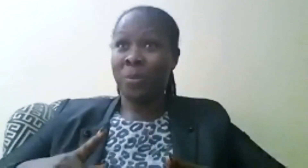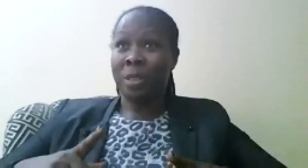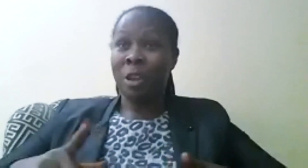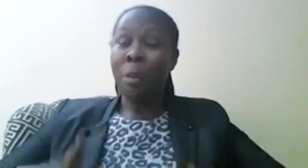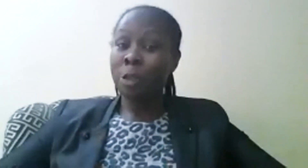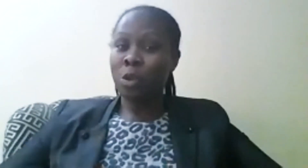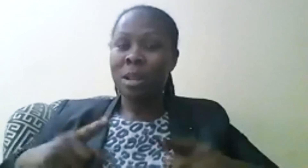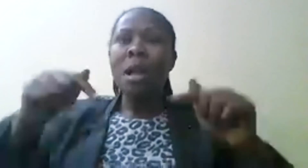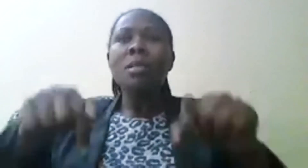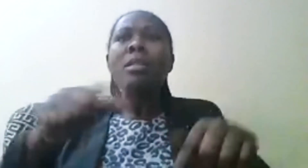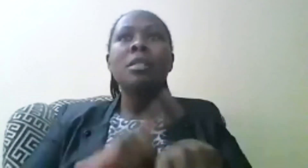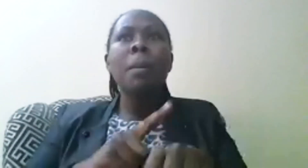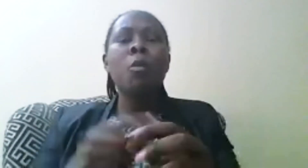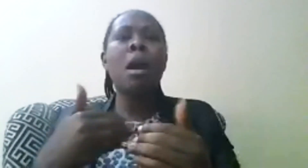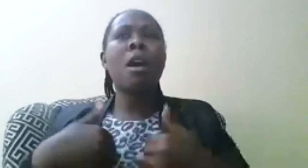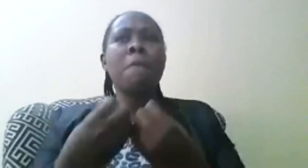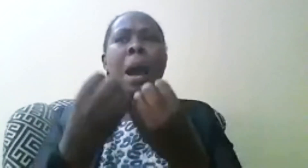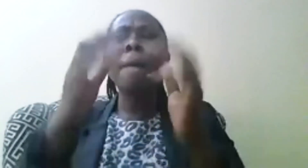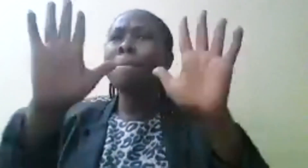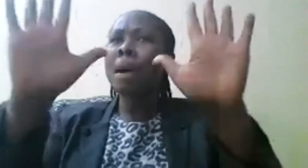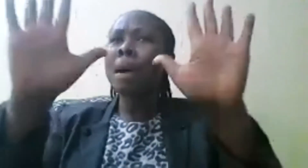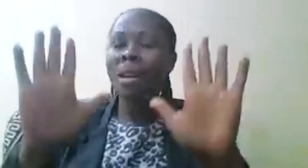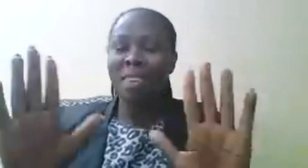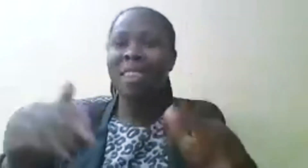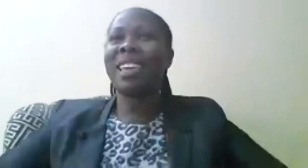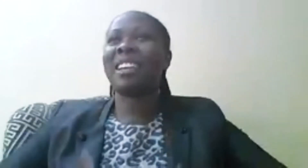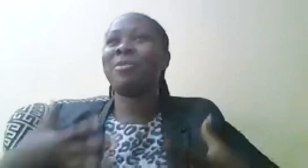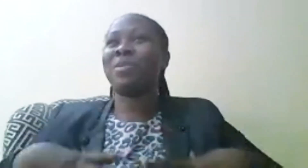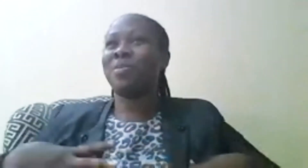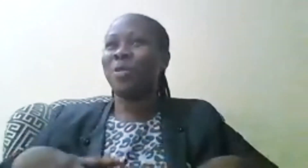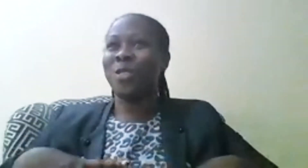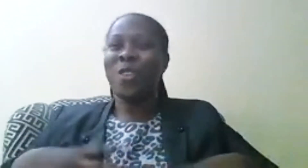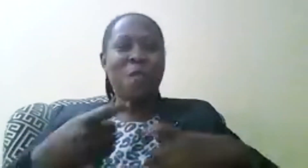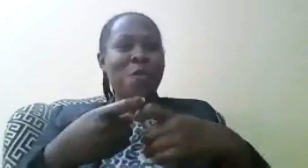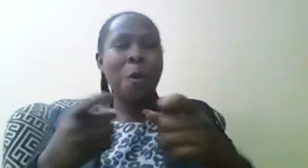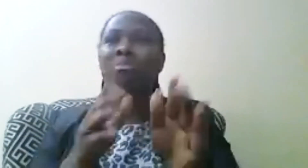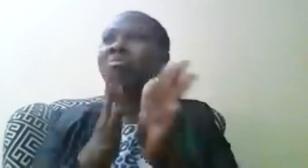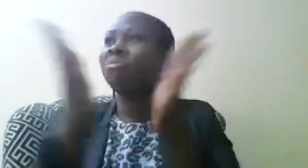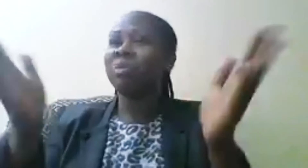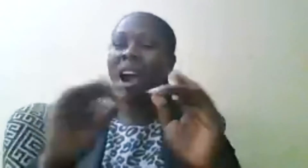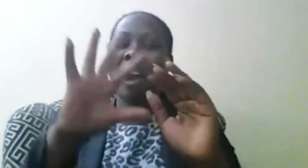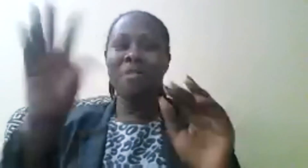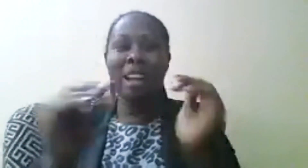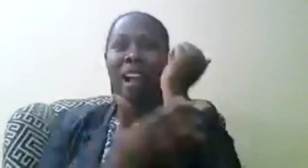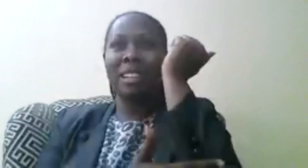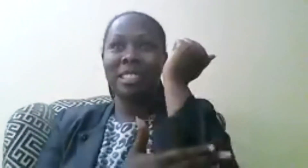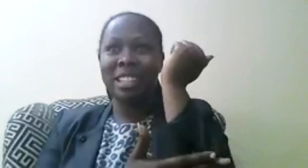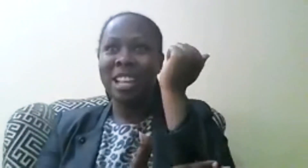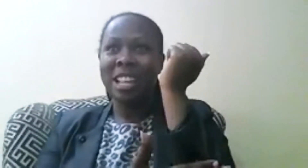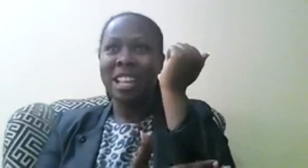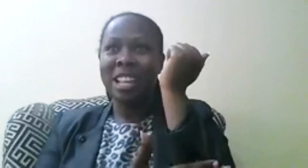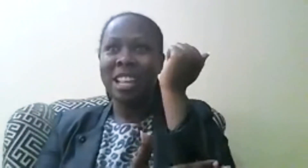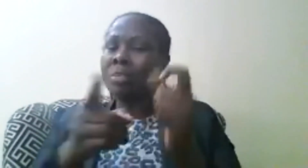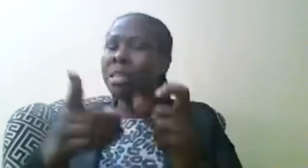never participated in their political life. But this time we have so many young people who are coming up to participate